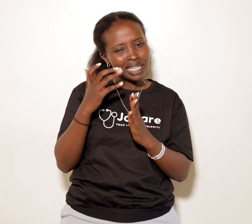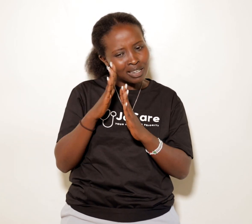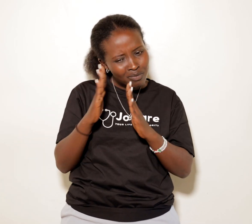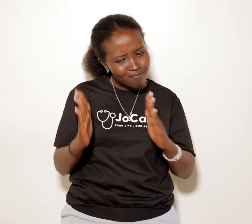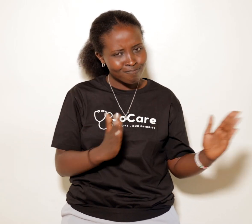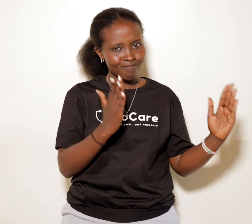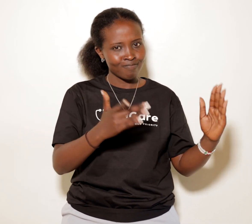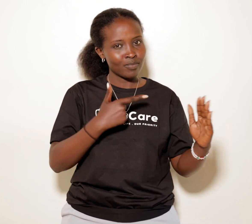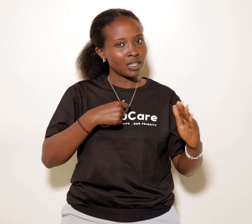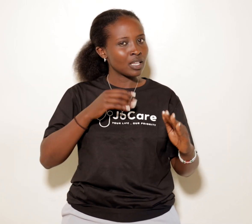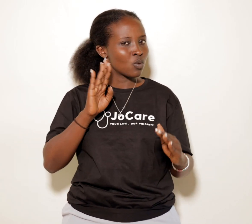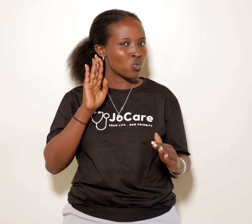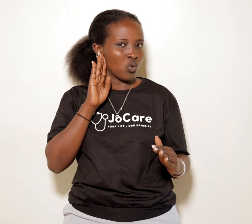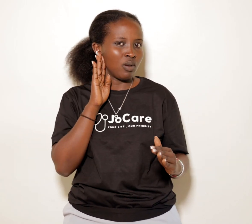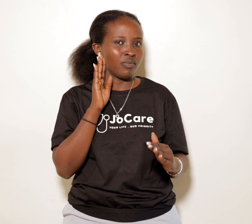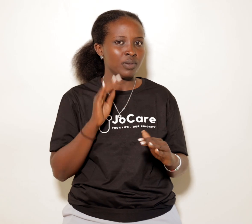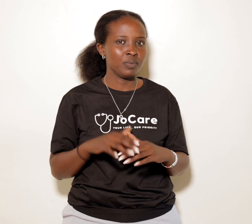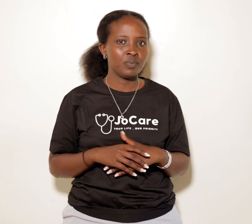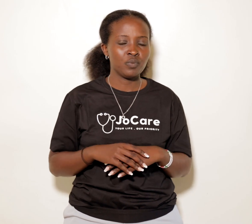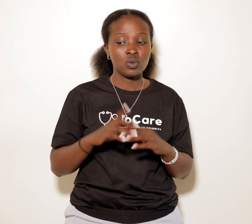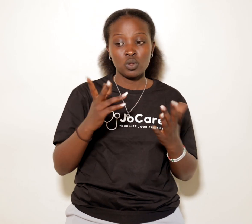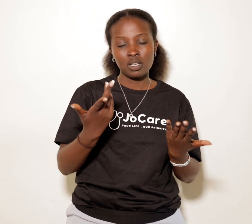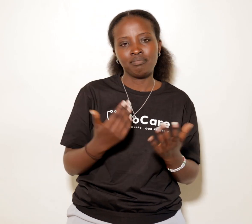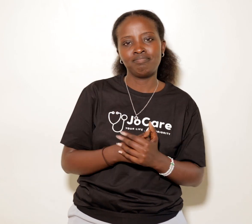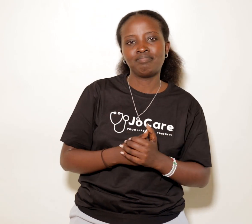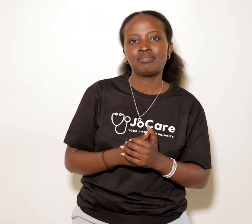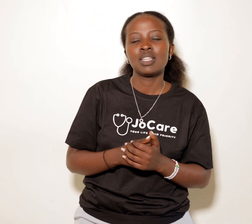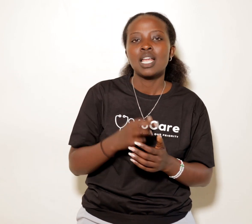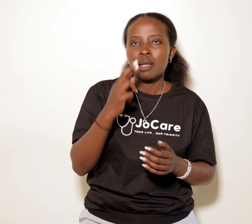in this whole discussion. Okay. 3 things. 3 things.